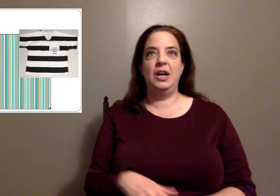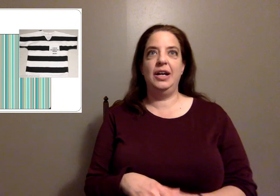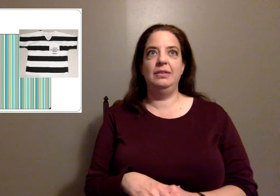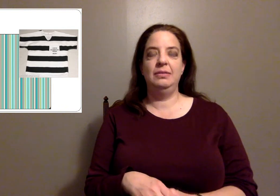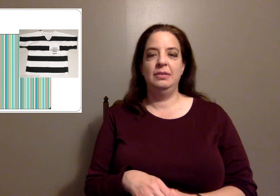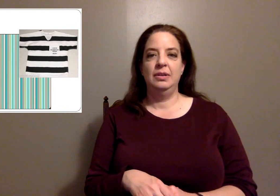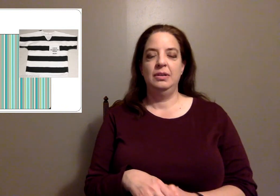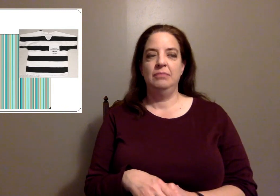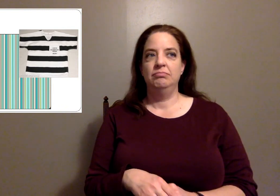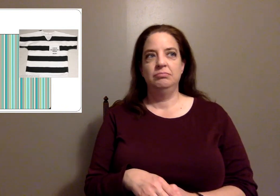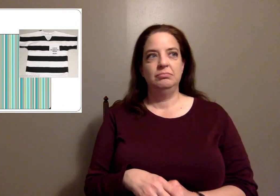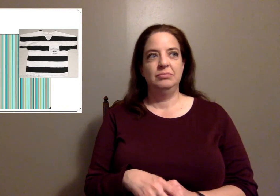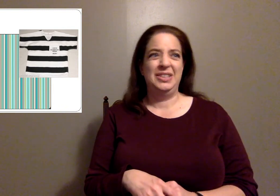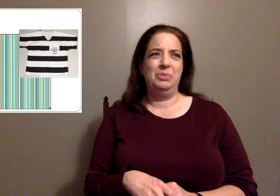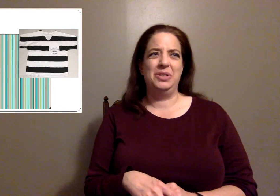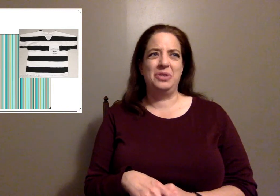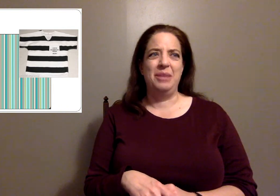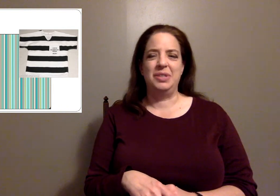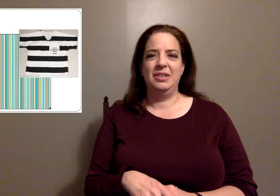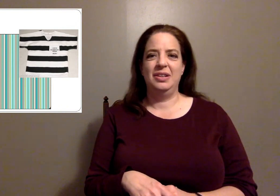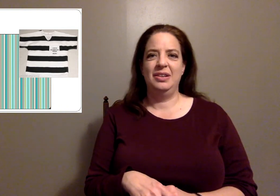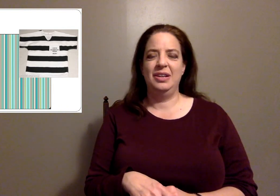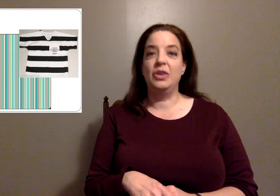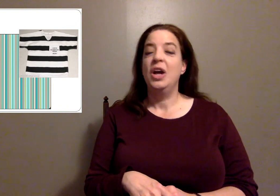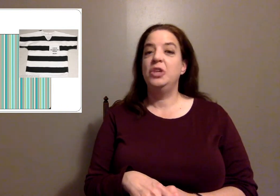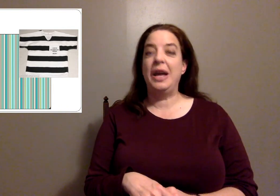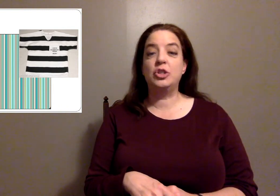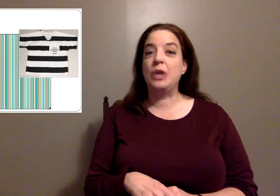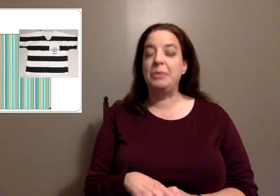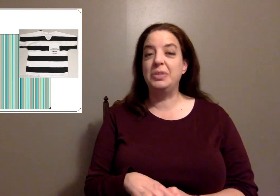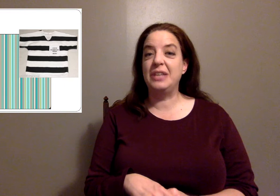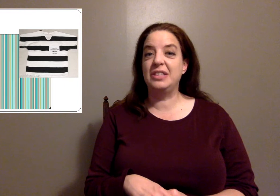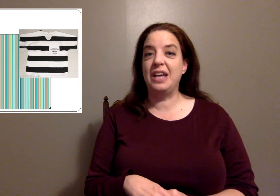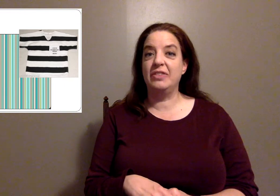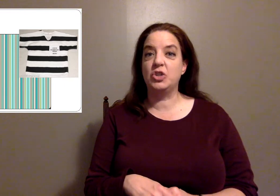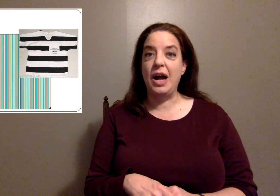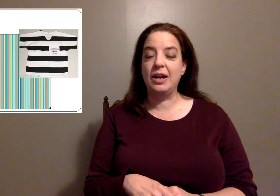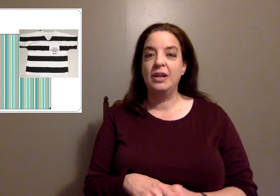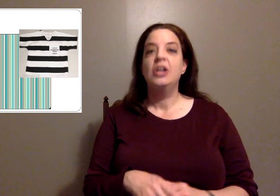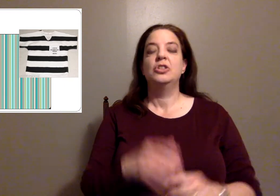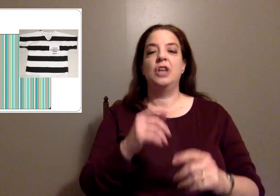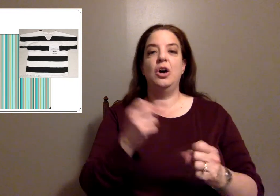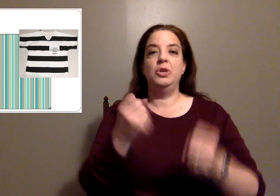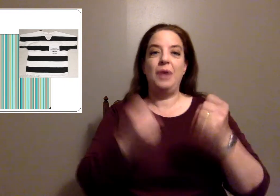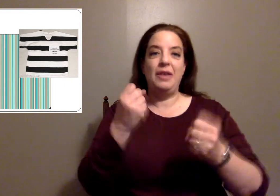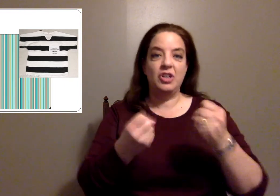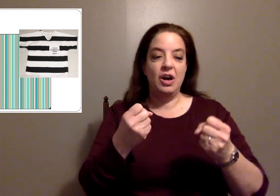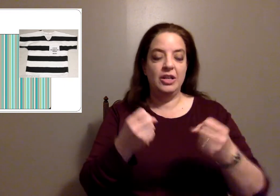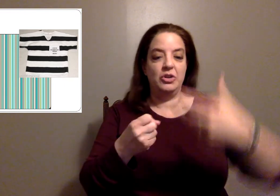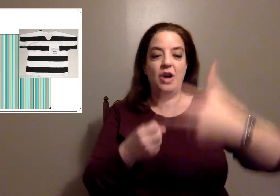on, let's see, what's striped? I don't know. You had a stripe that went down the side of a truck. So you have a car, the car is